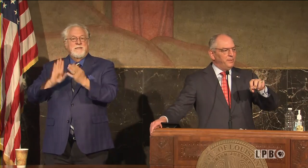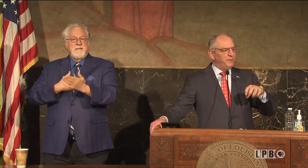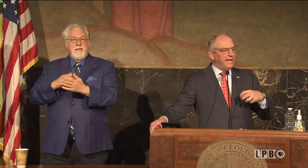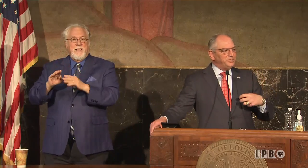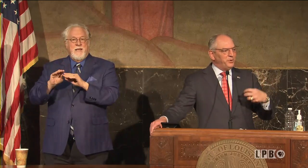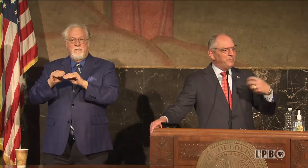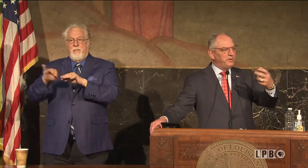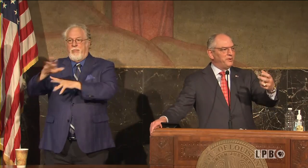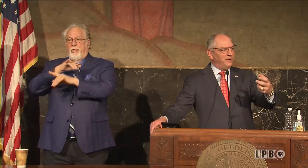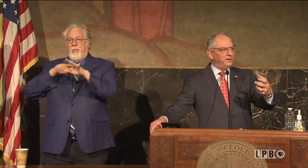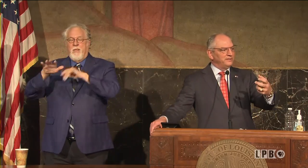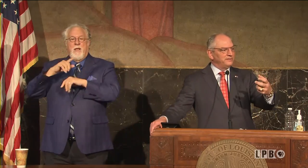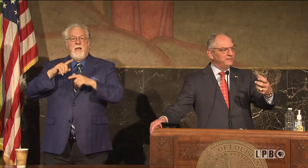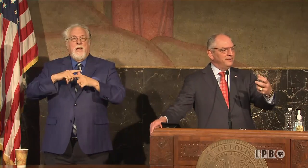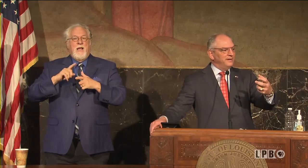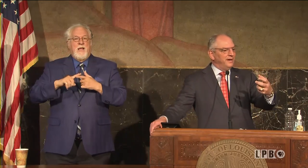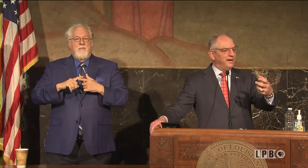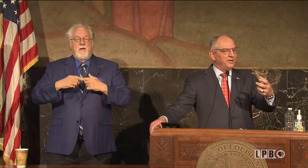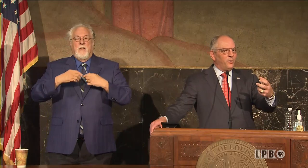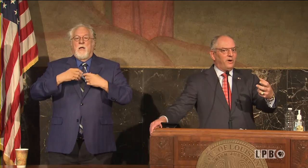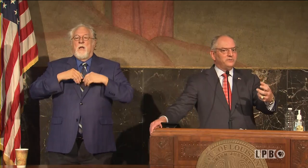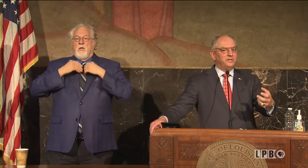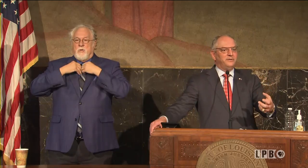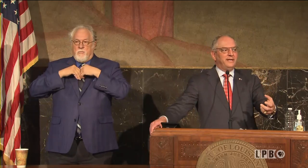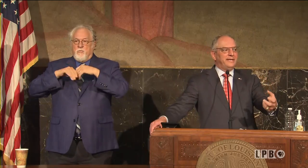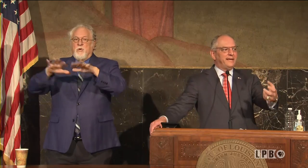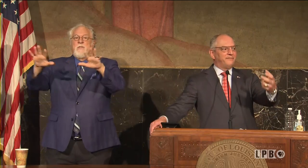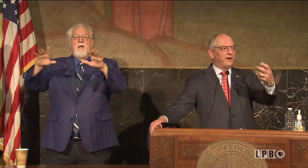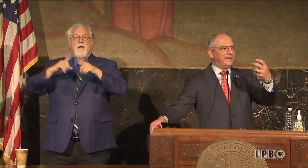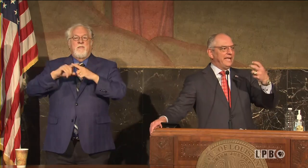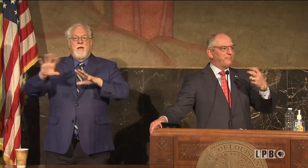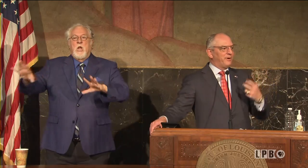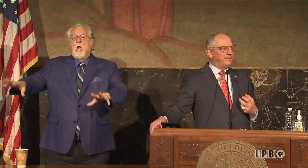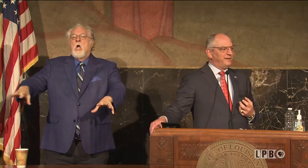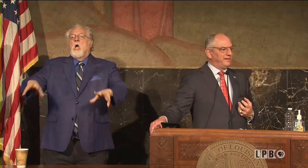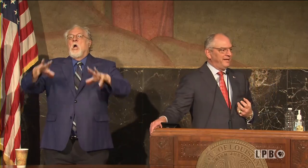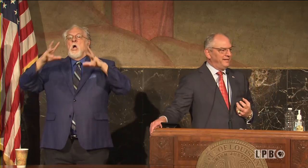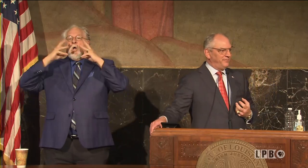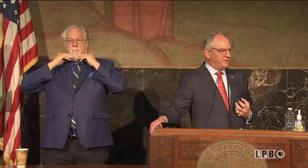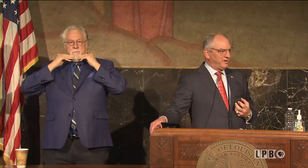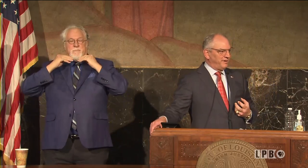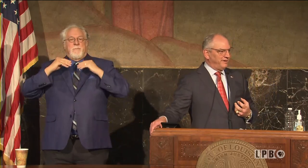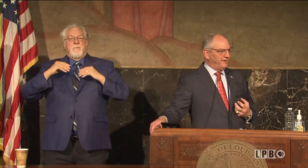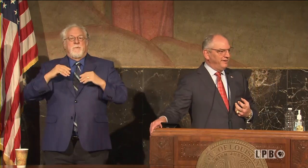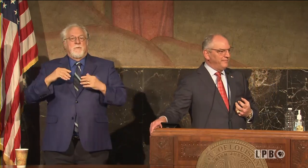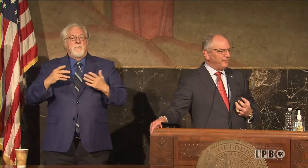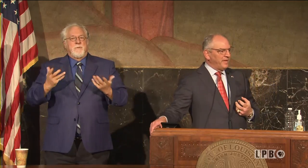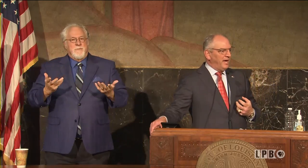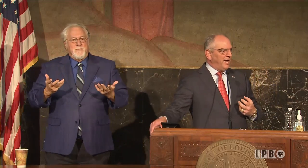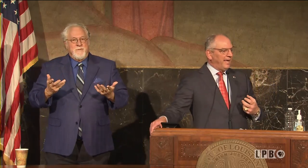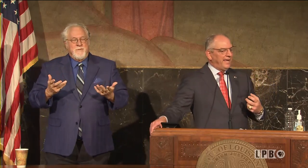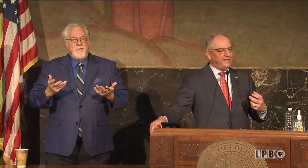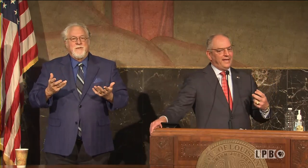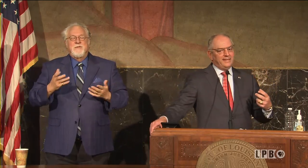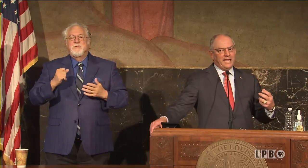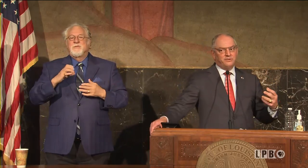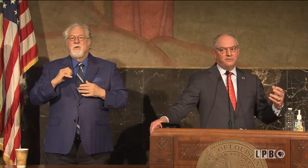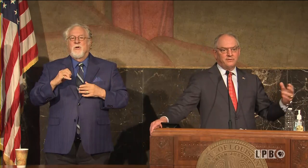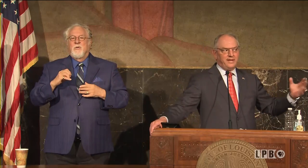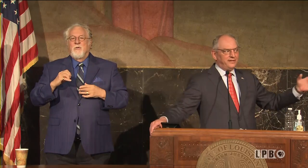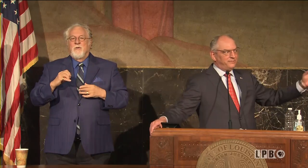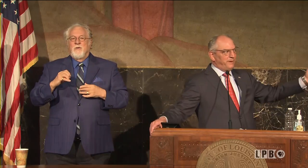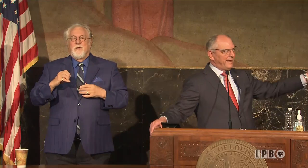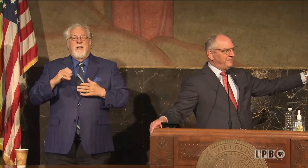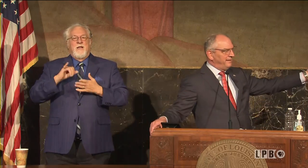singing. But as you empty your lungs, you also then take a very deep breath in return, and